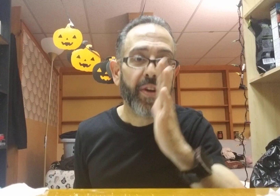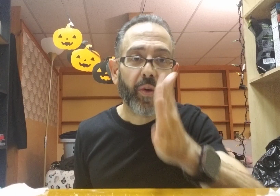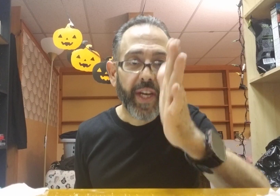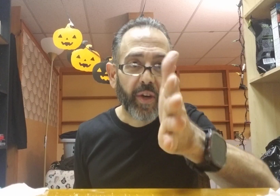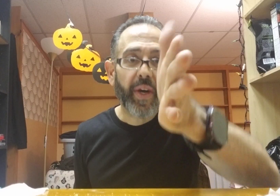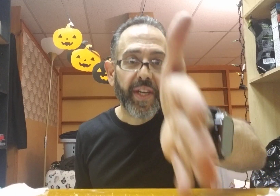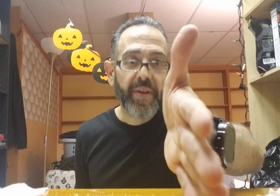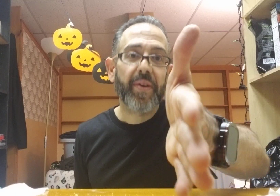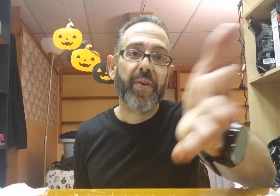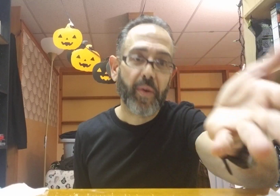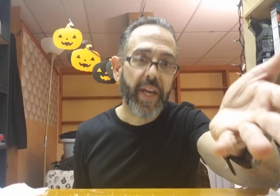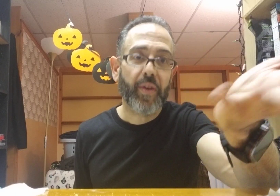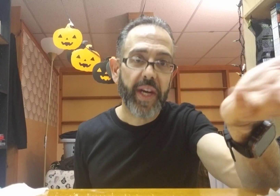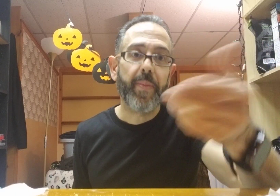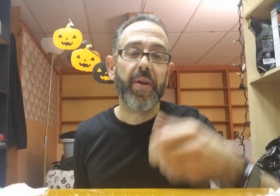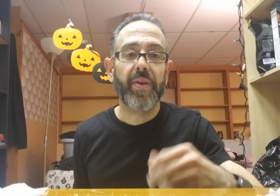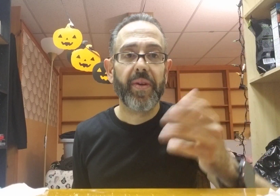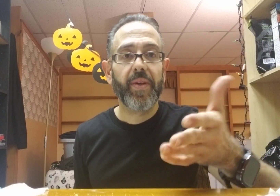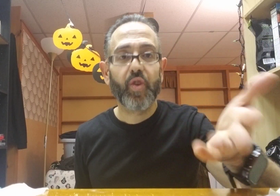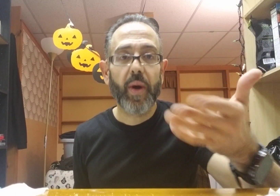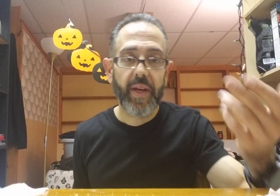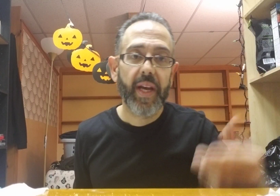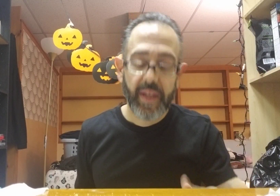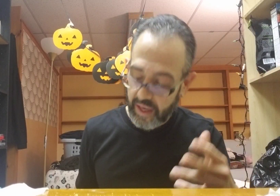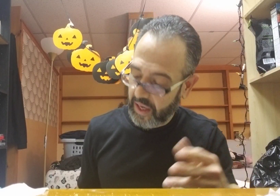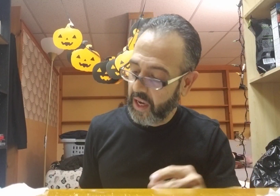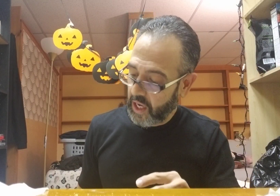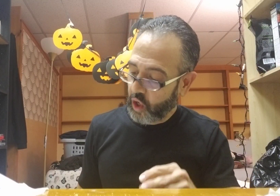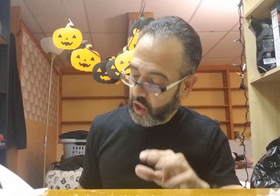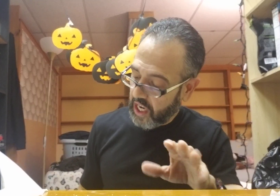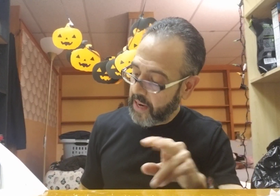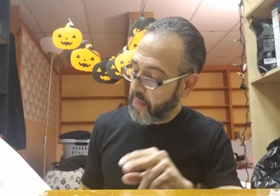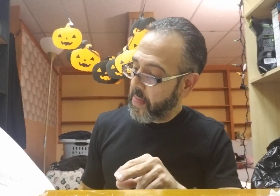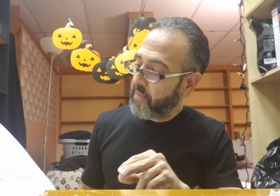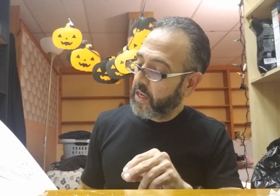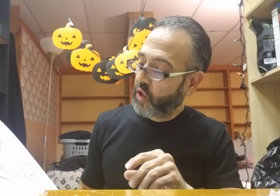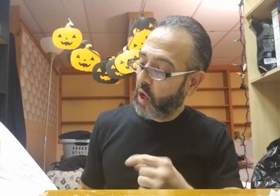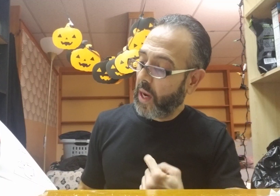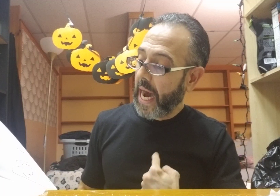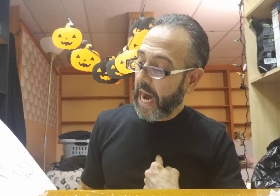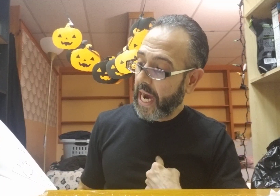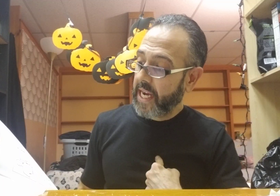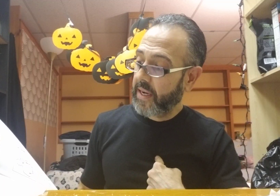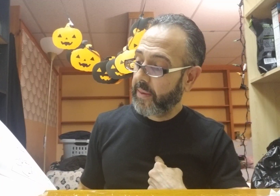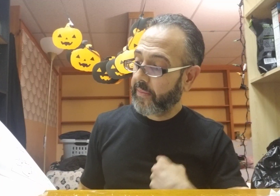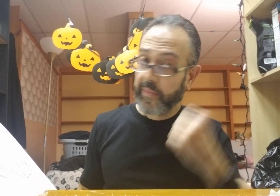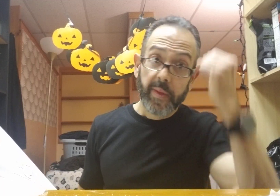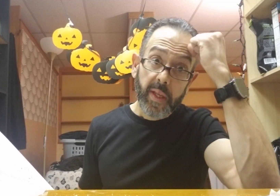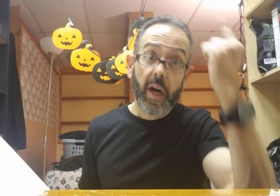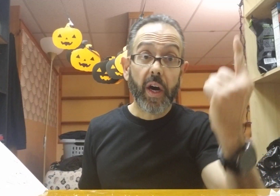great great great grandmother. So see, so I